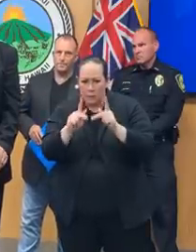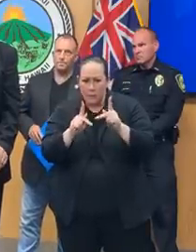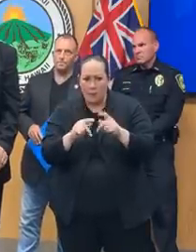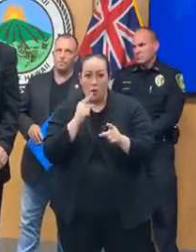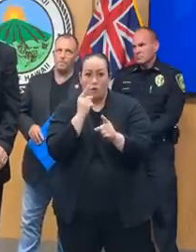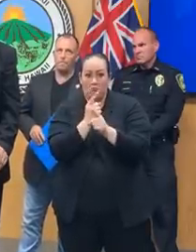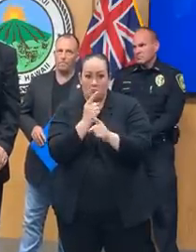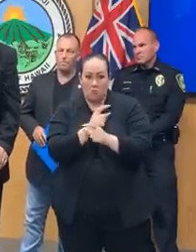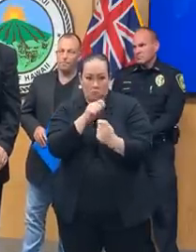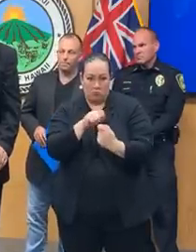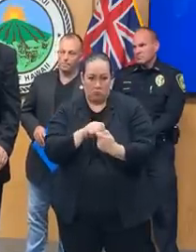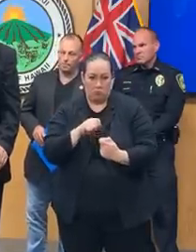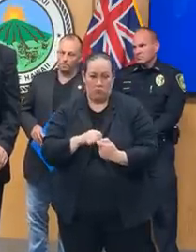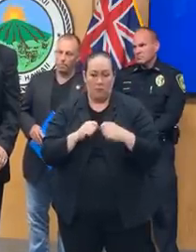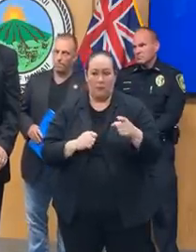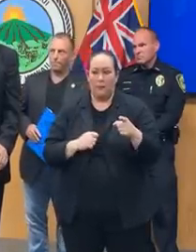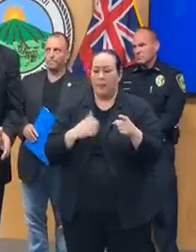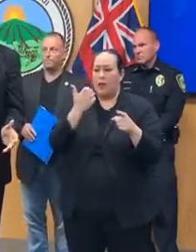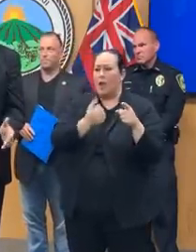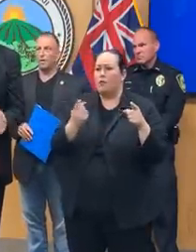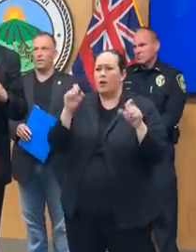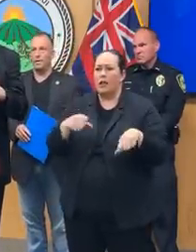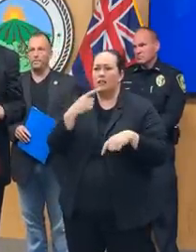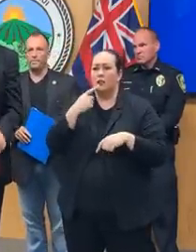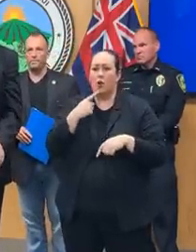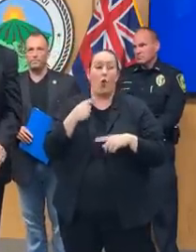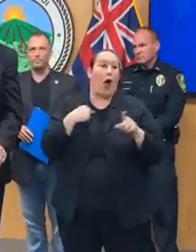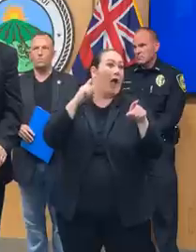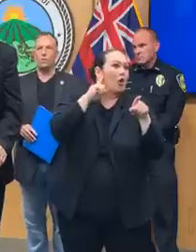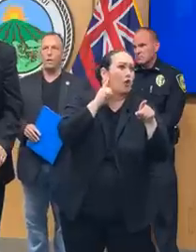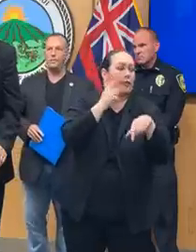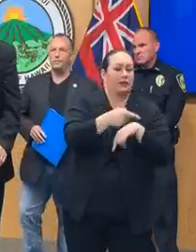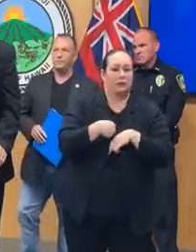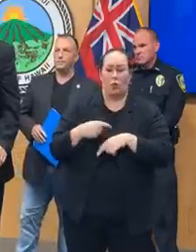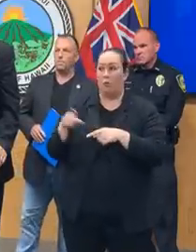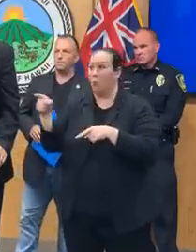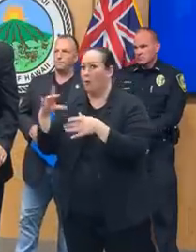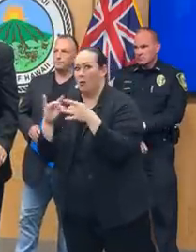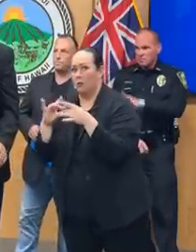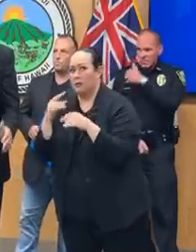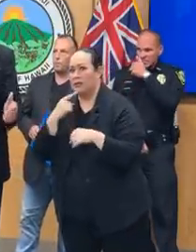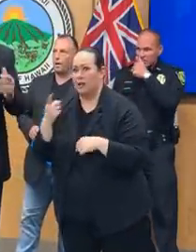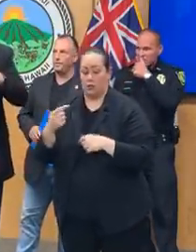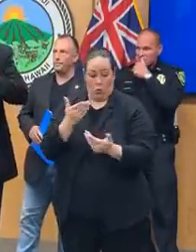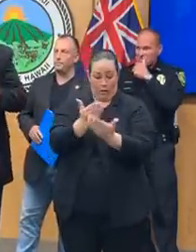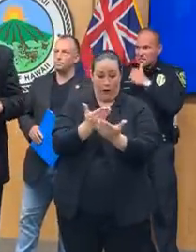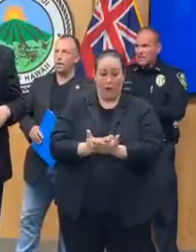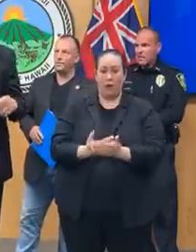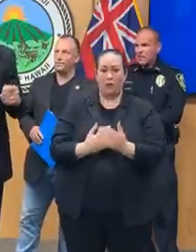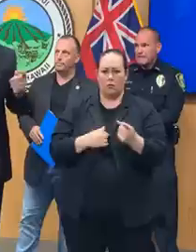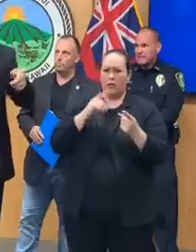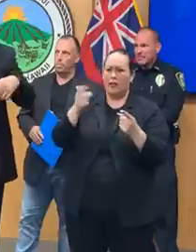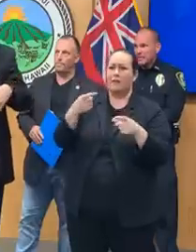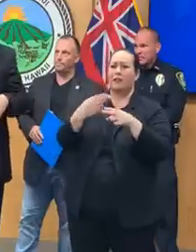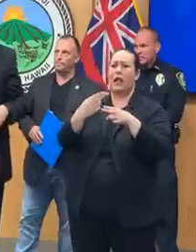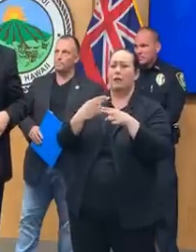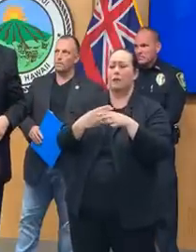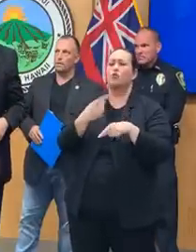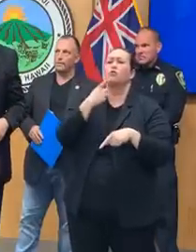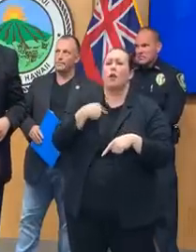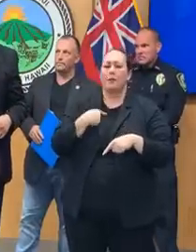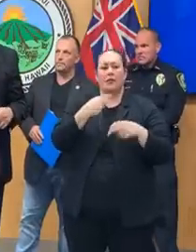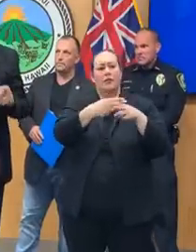giving you answers. Anybody can stand here and say, oh, I hear this, I heard this, somebody said this. If you want to verify it and give a name and you tell me the name